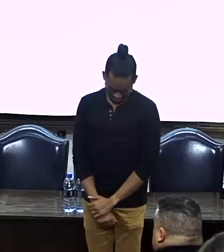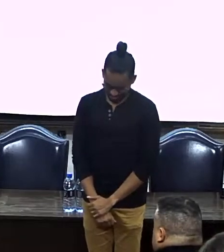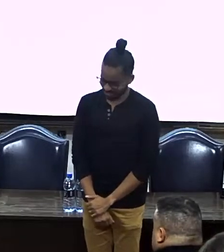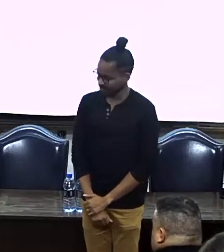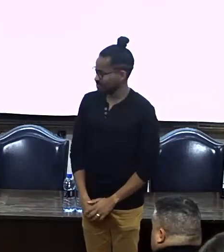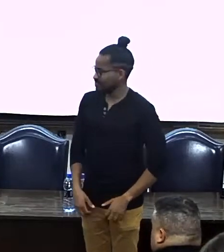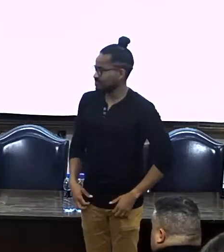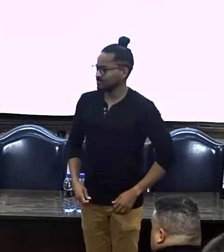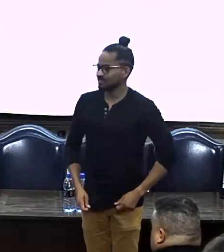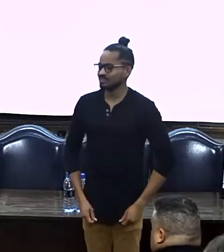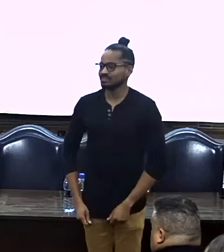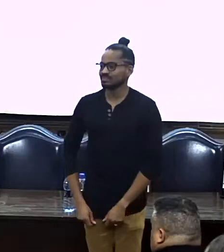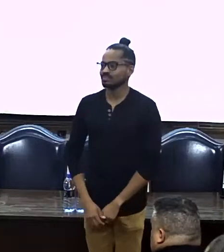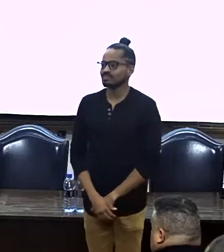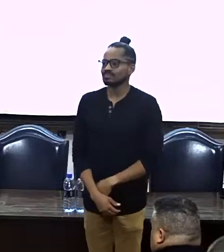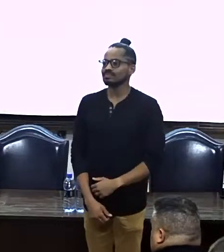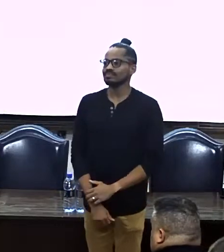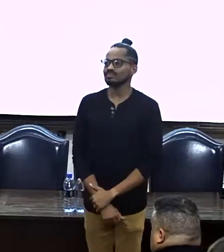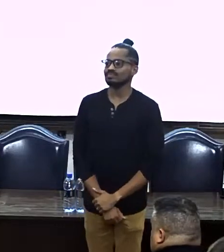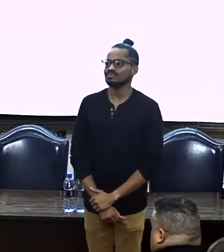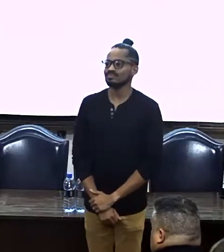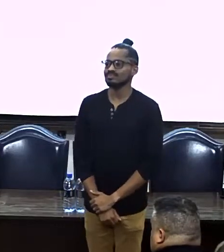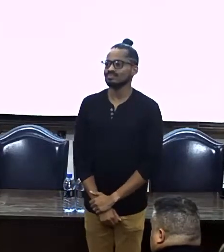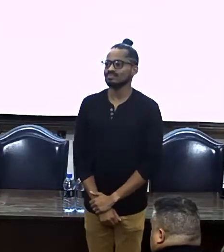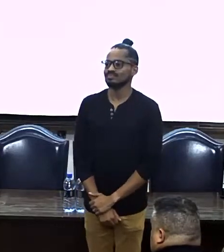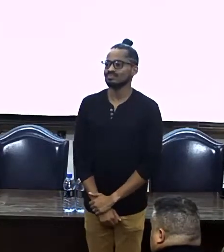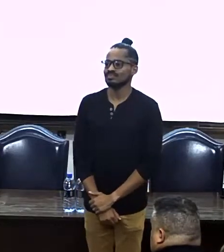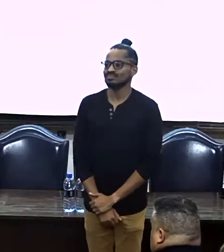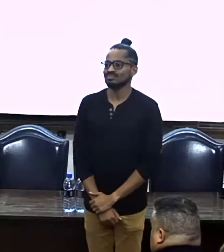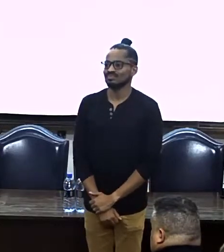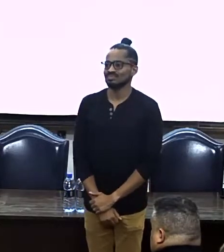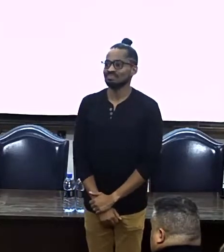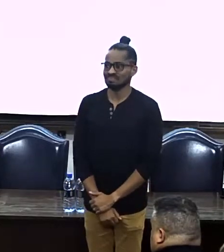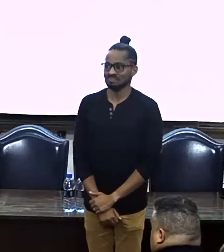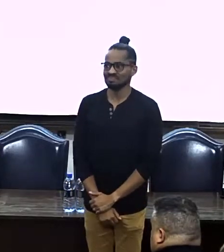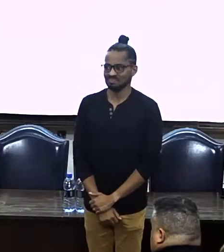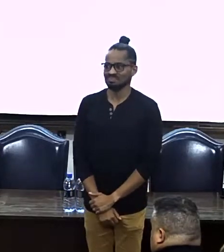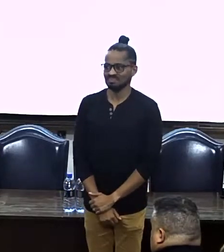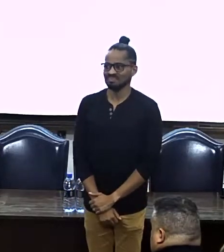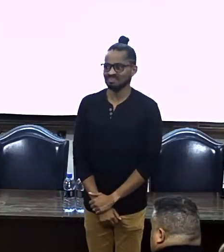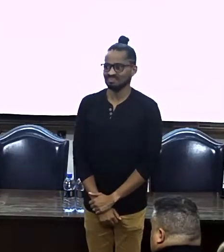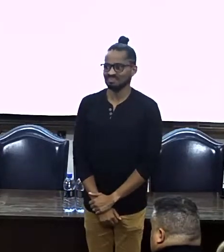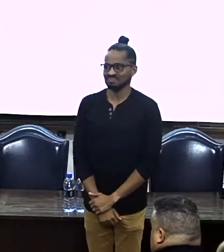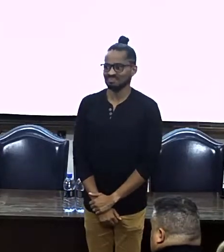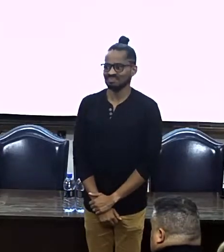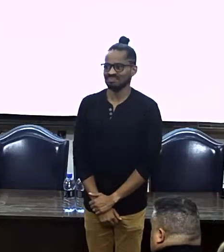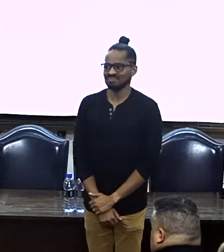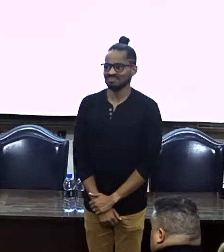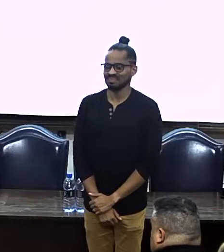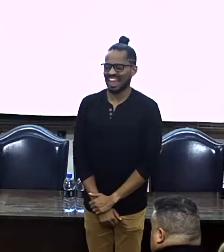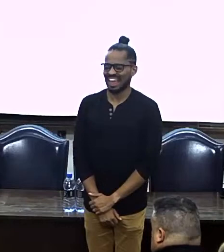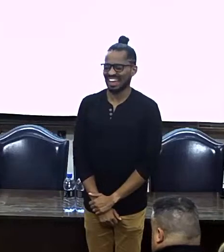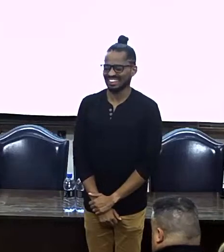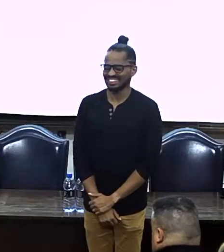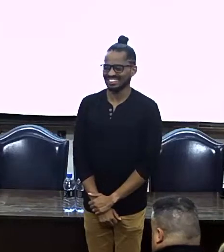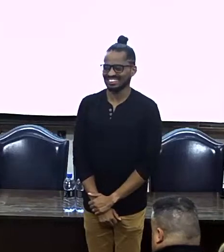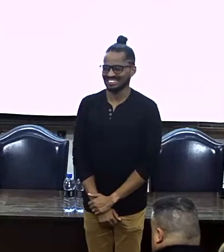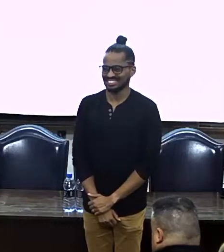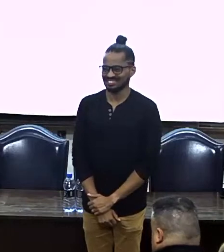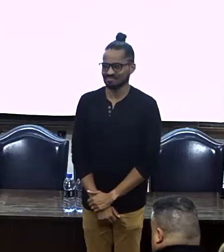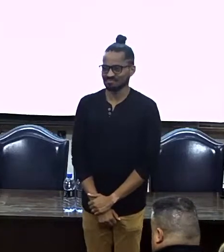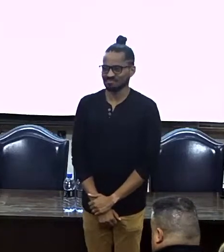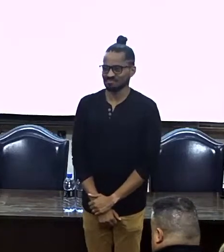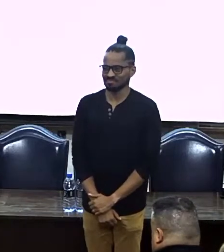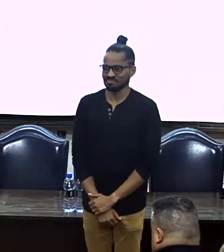Deslocamento, leia-se abaixamento. Tá? E o tratamento que o modelo CD oferece para a organização